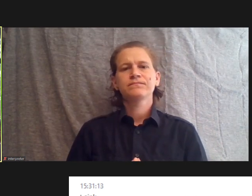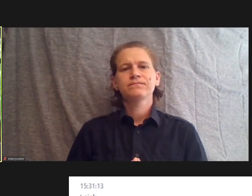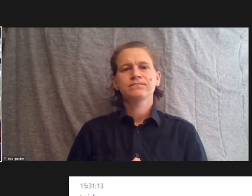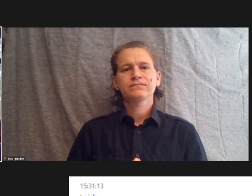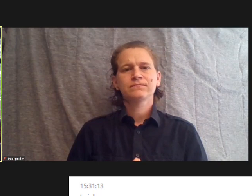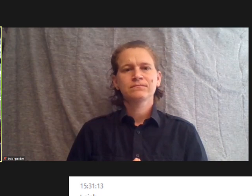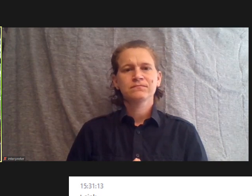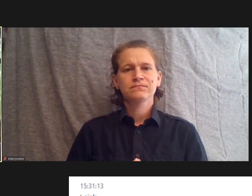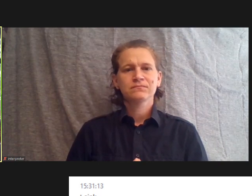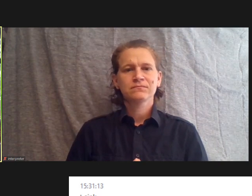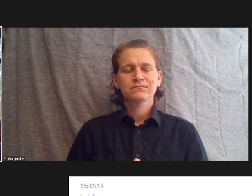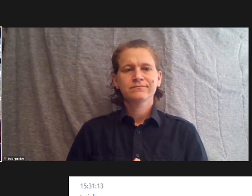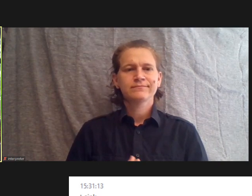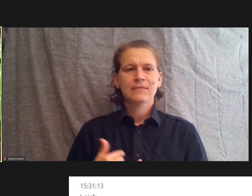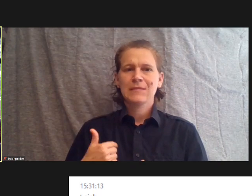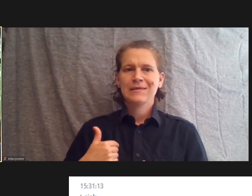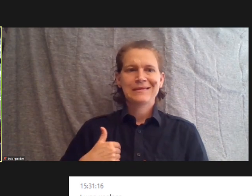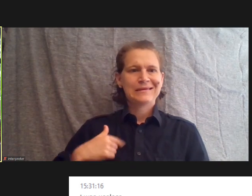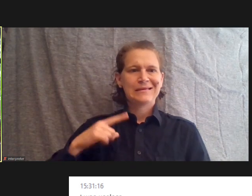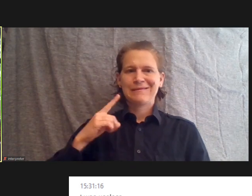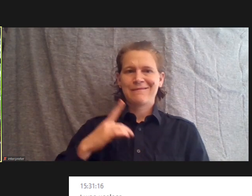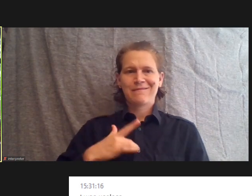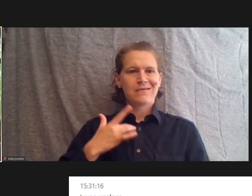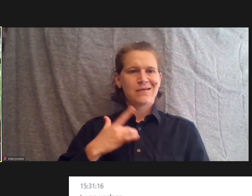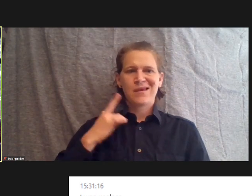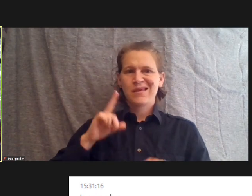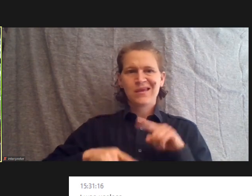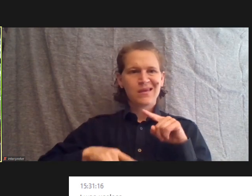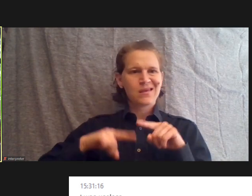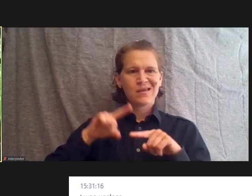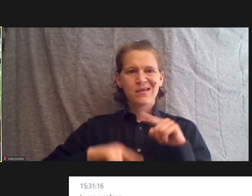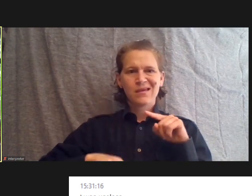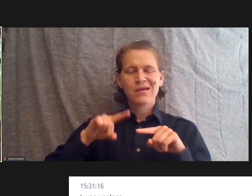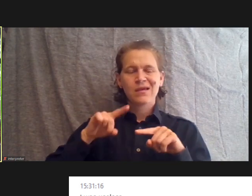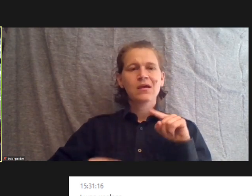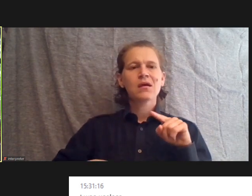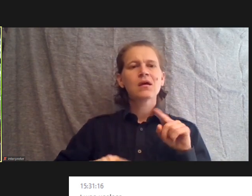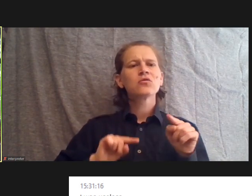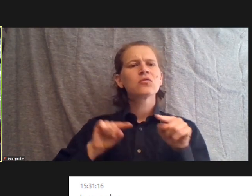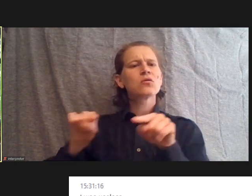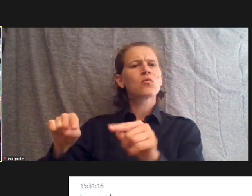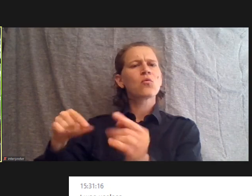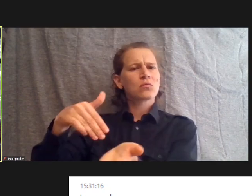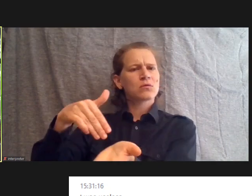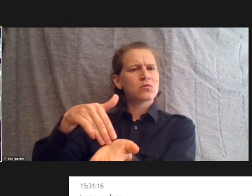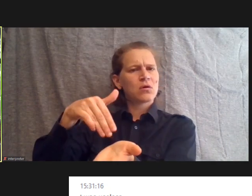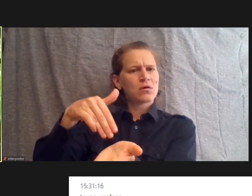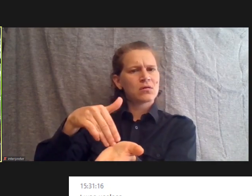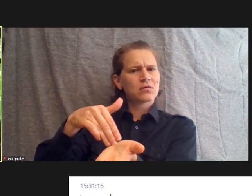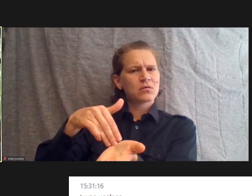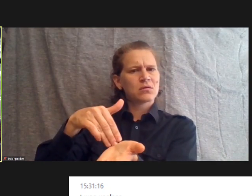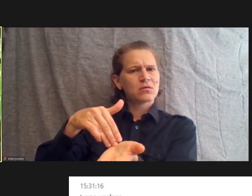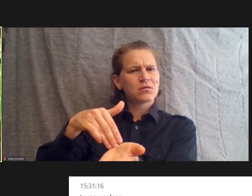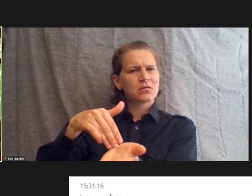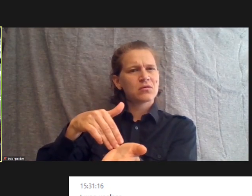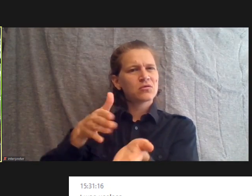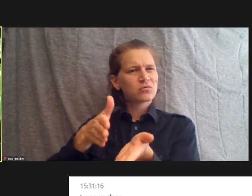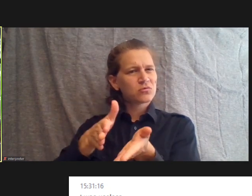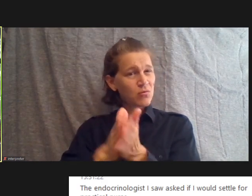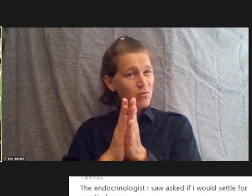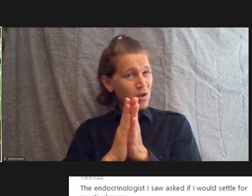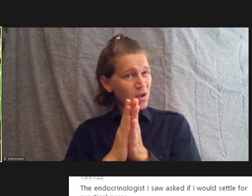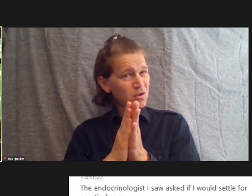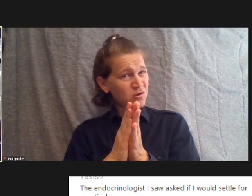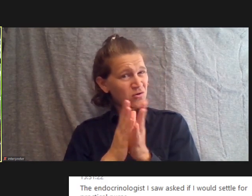I was useless. The endocrinologist I saw asked if I would settle for practical nursing. Of